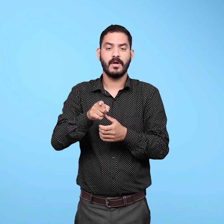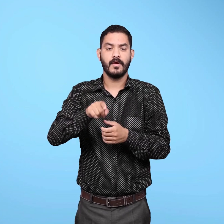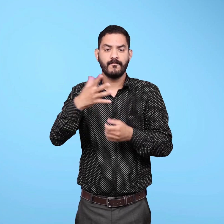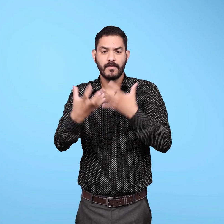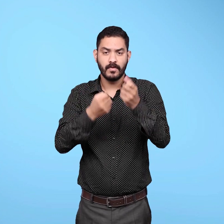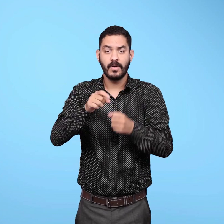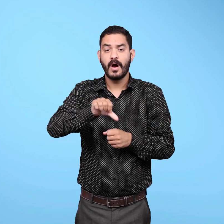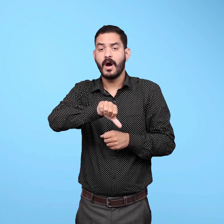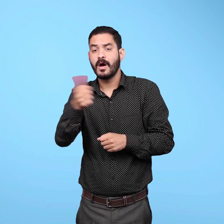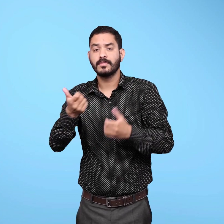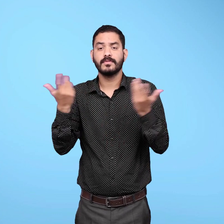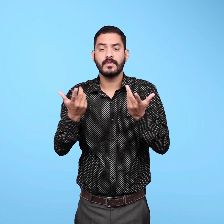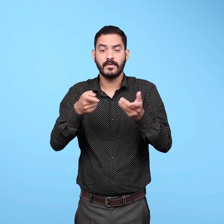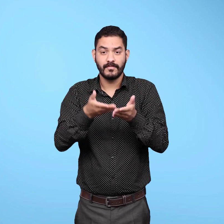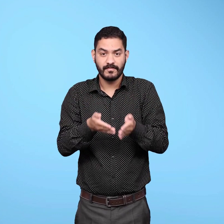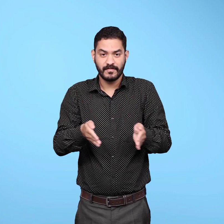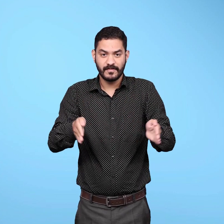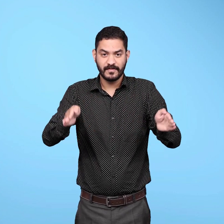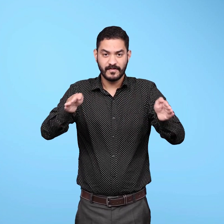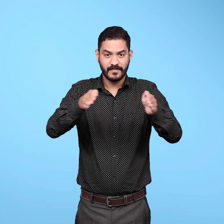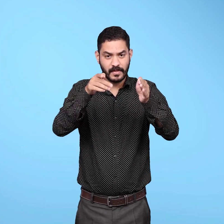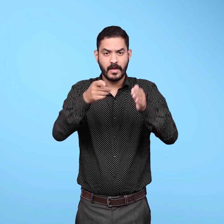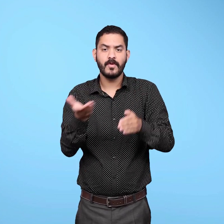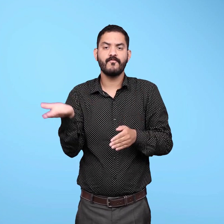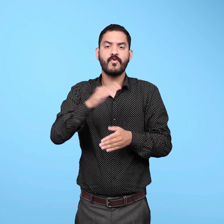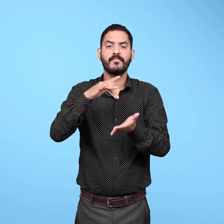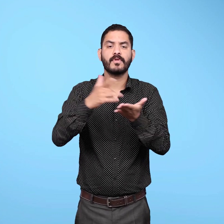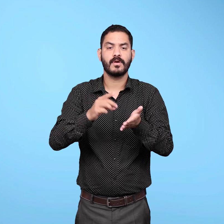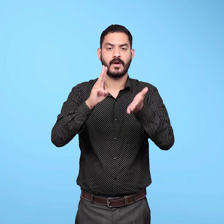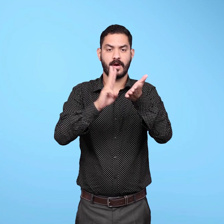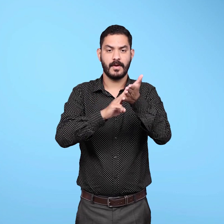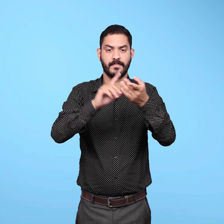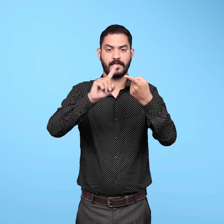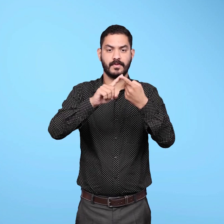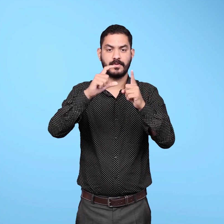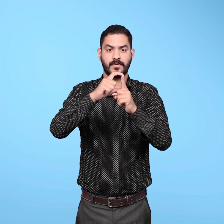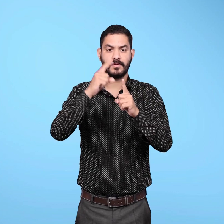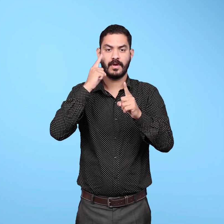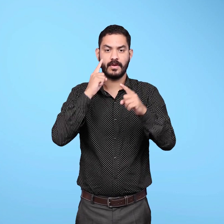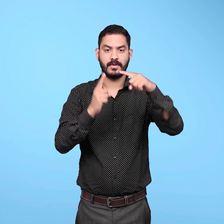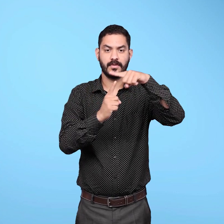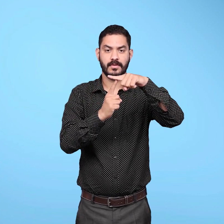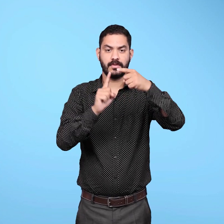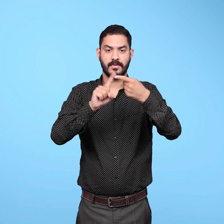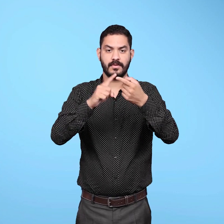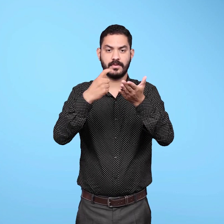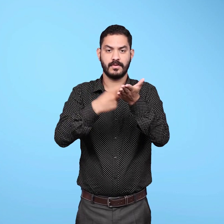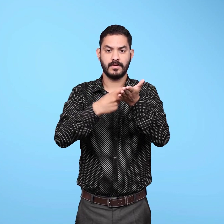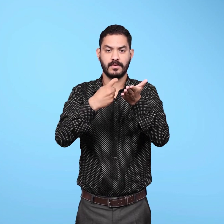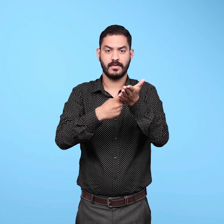Other finds include pottery from the Mediterranean region, such as amphore, which